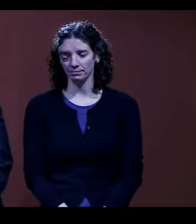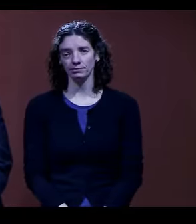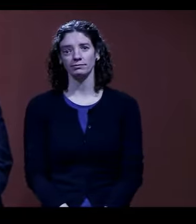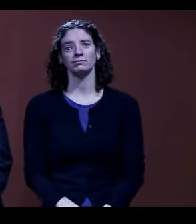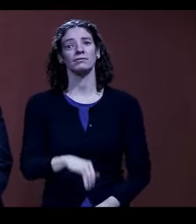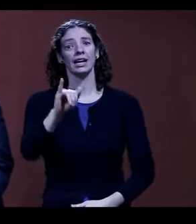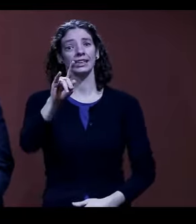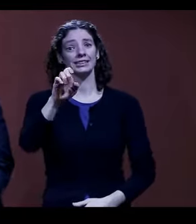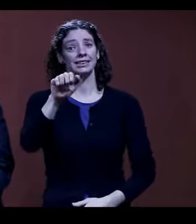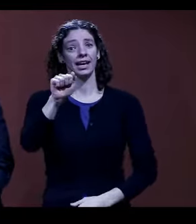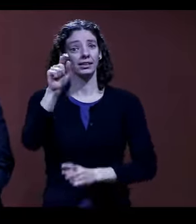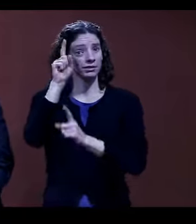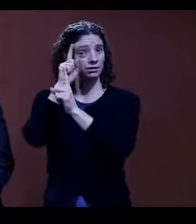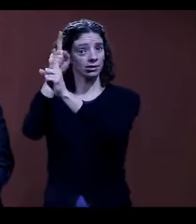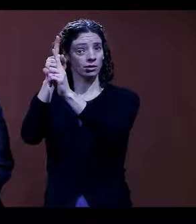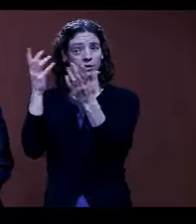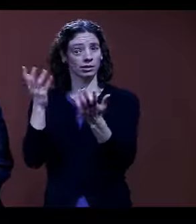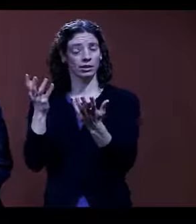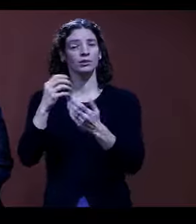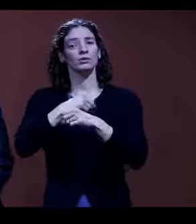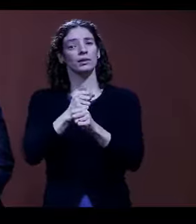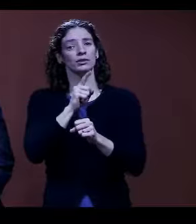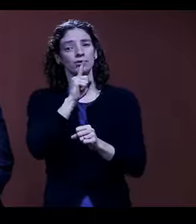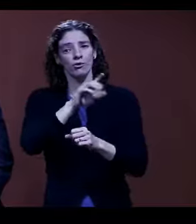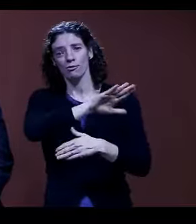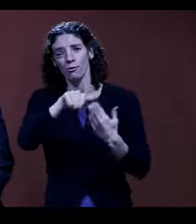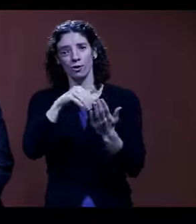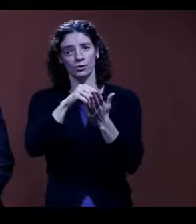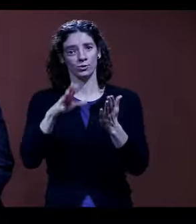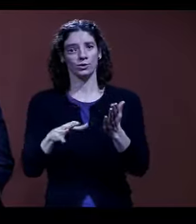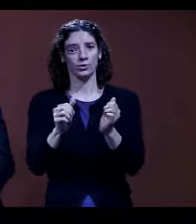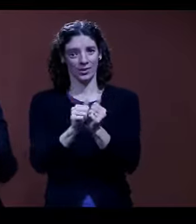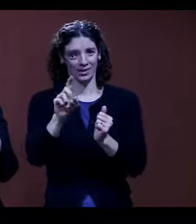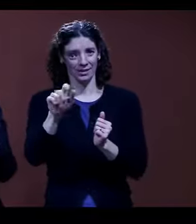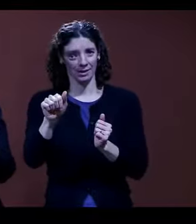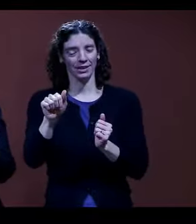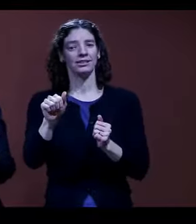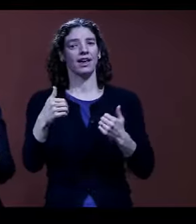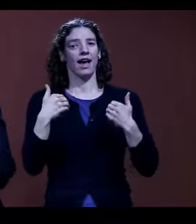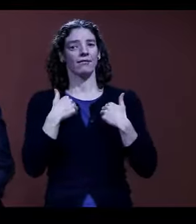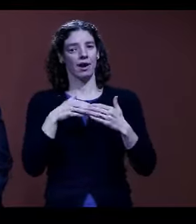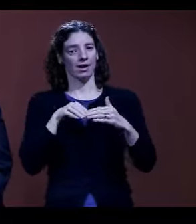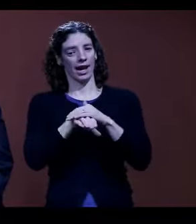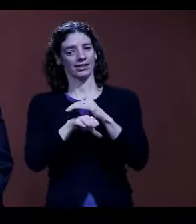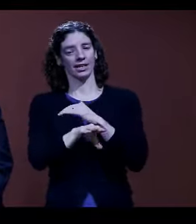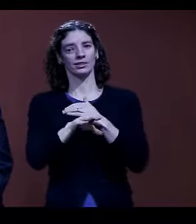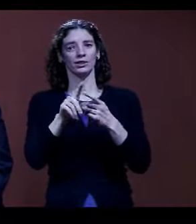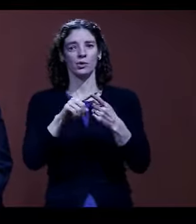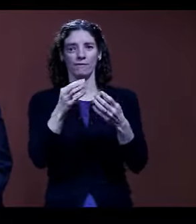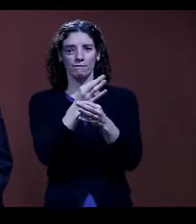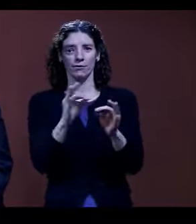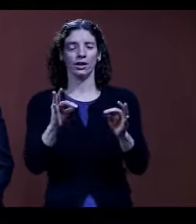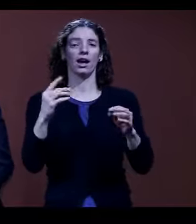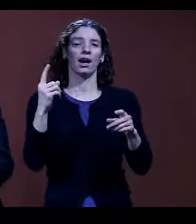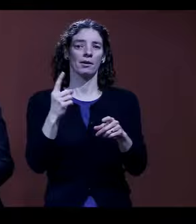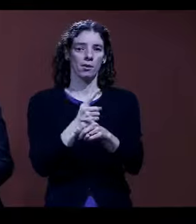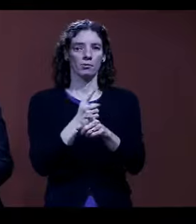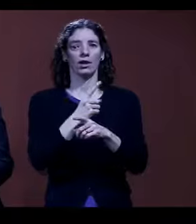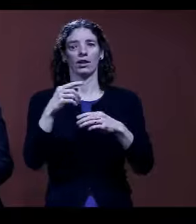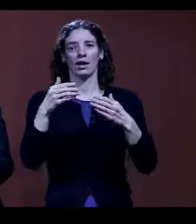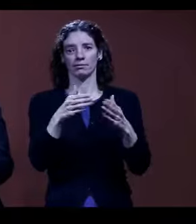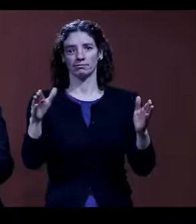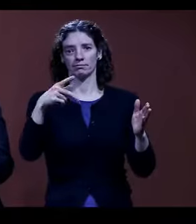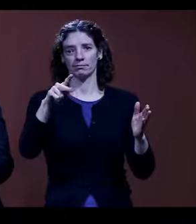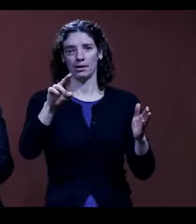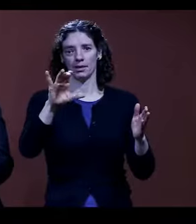The purpose of IDEA is really to ensure that all children with disabilities have a free and appropriate public education that's really focused